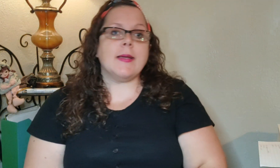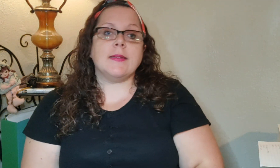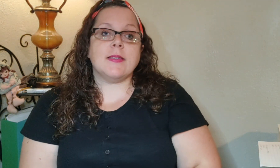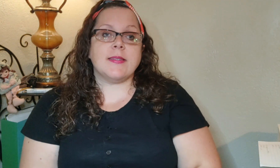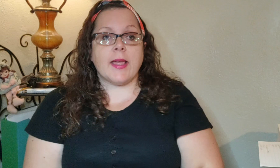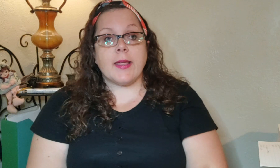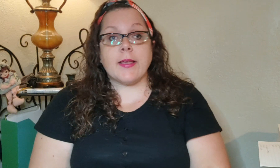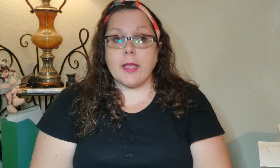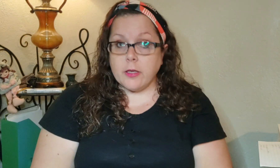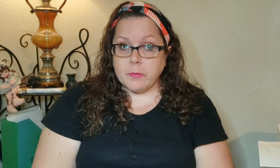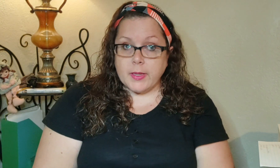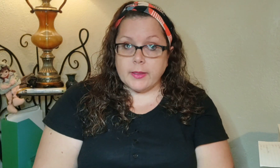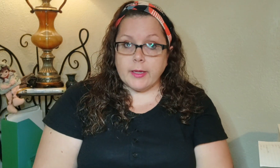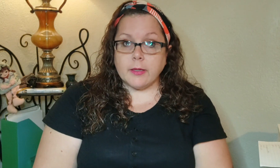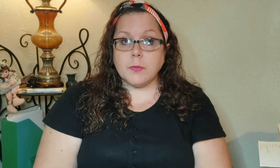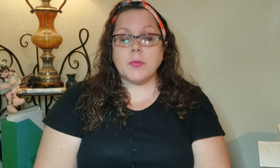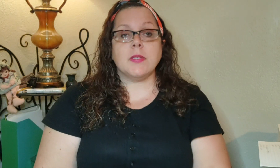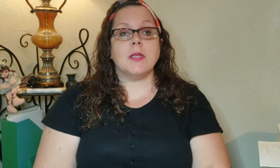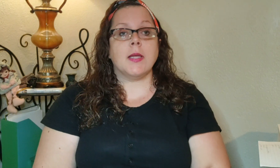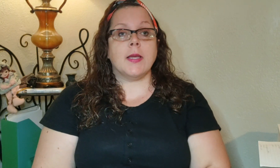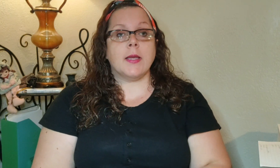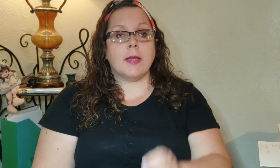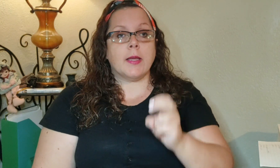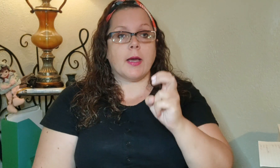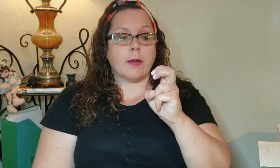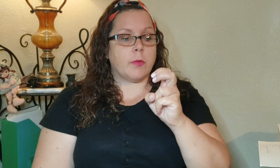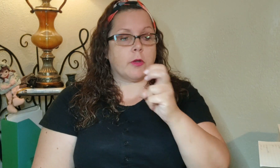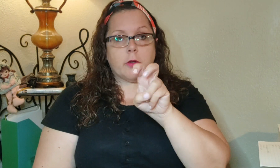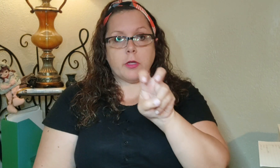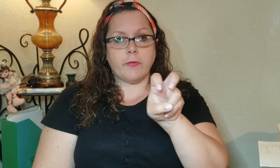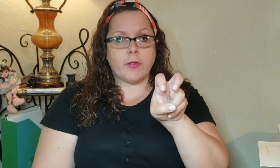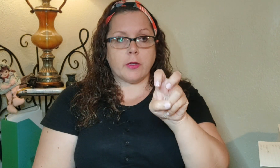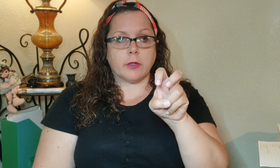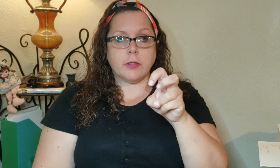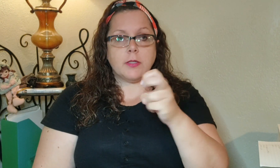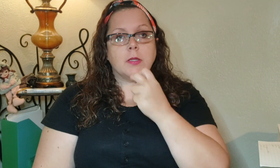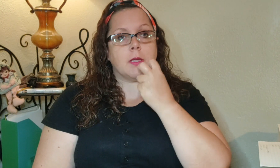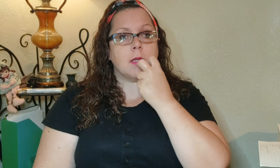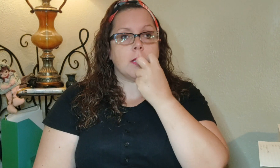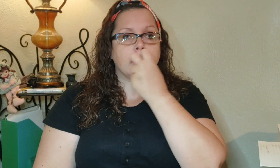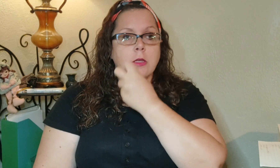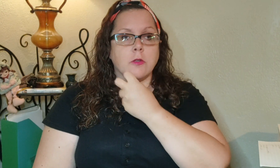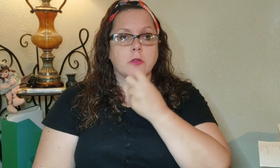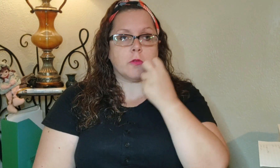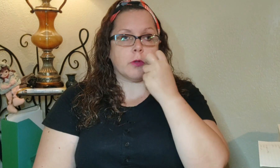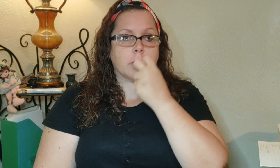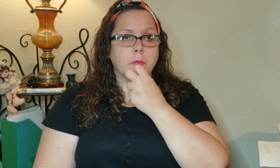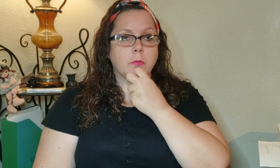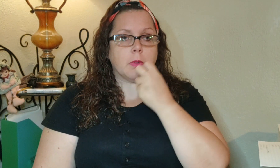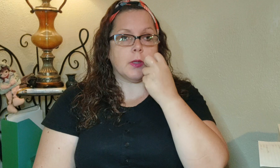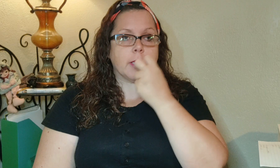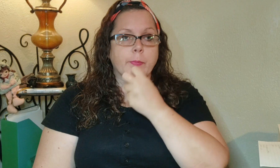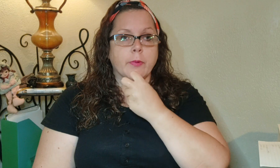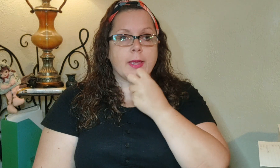And to say, can you read lips? You curl your fingers, and then you twirl, lip